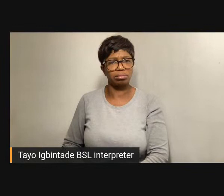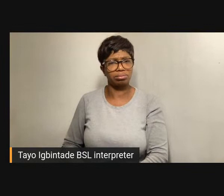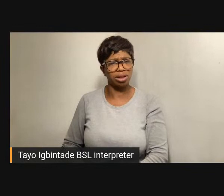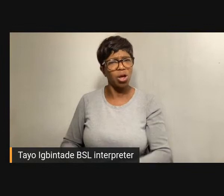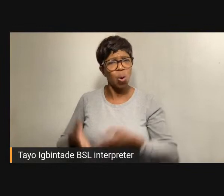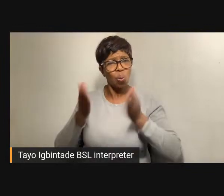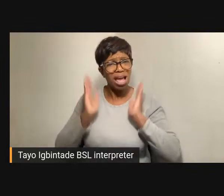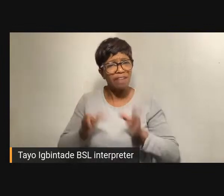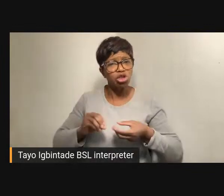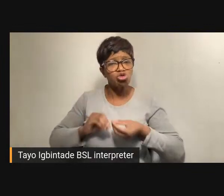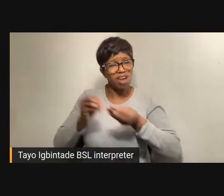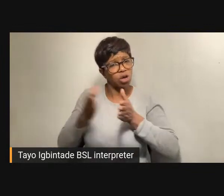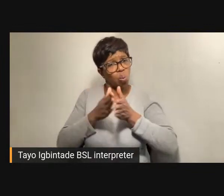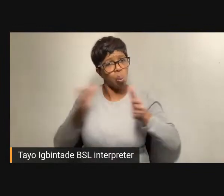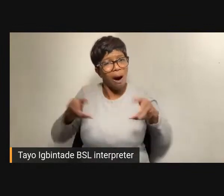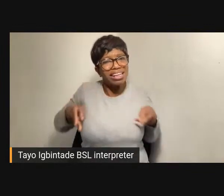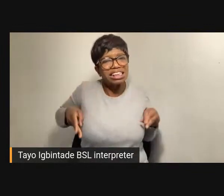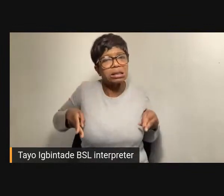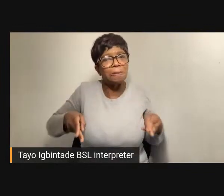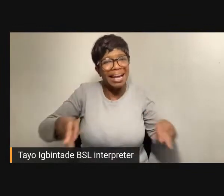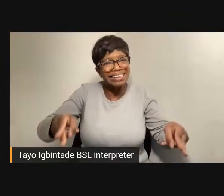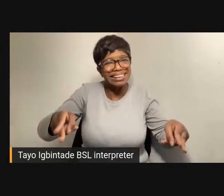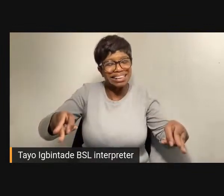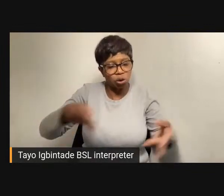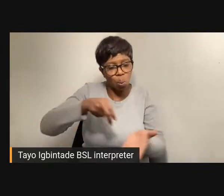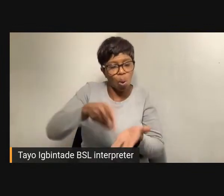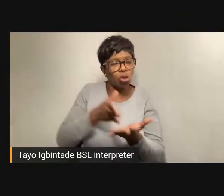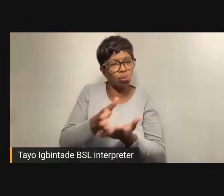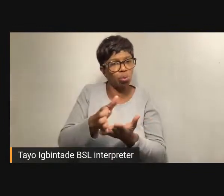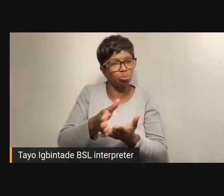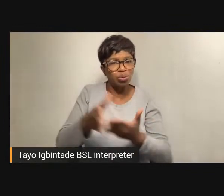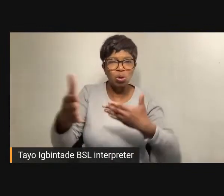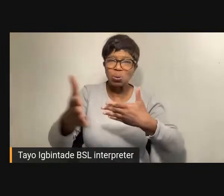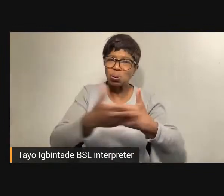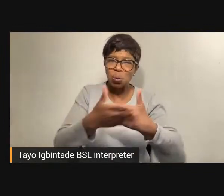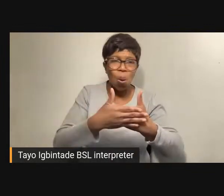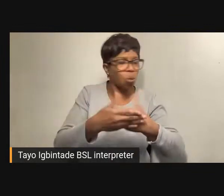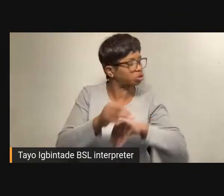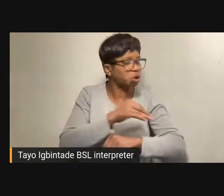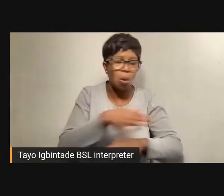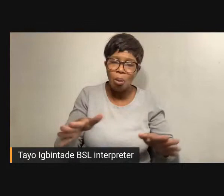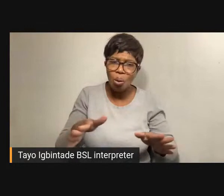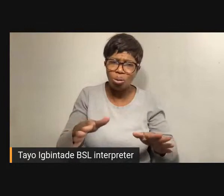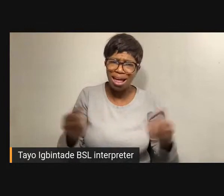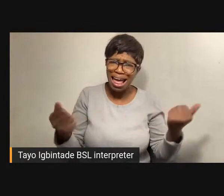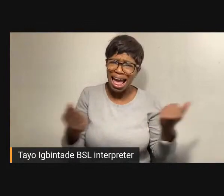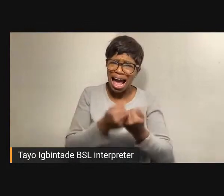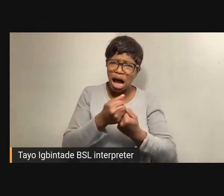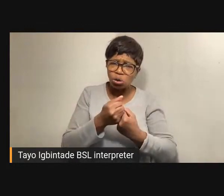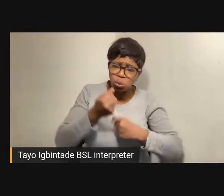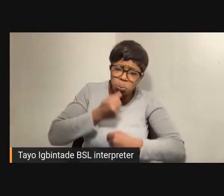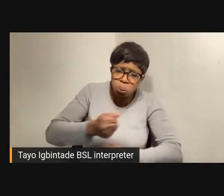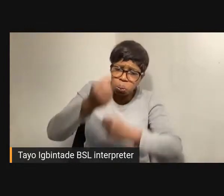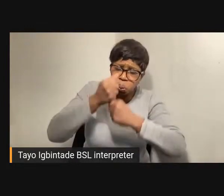walk through. No more doors. How do we forge the path